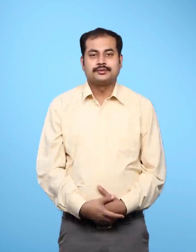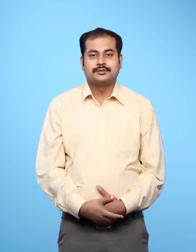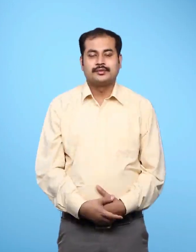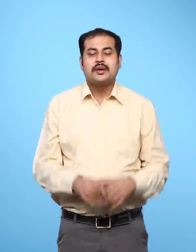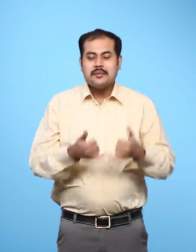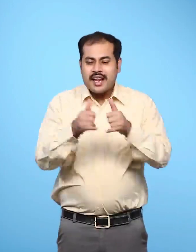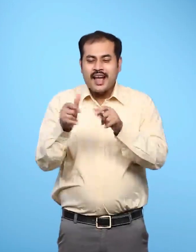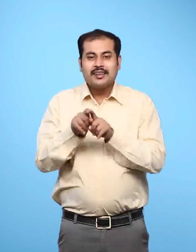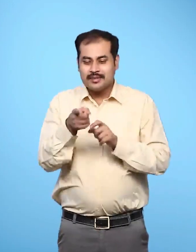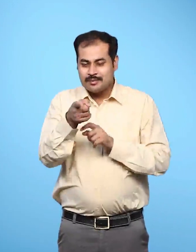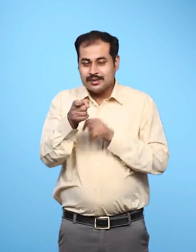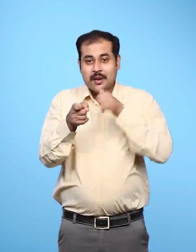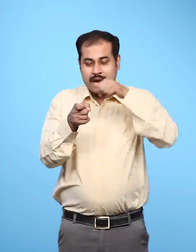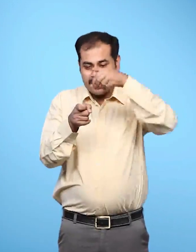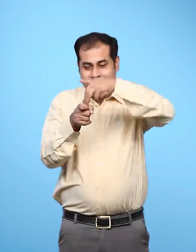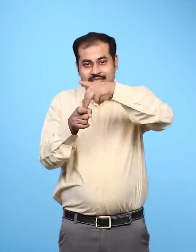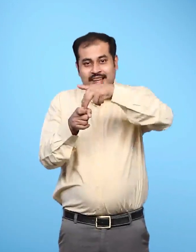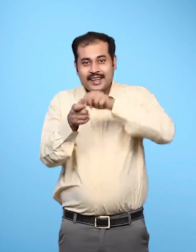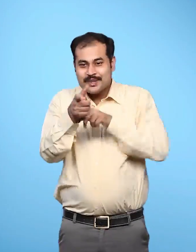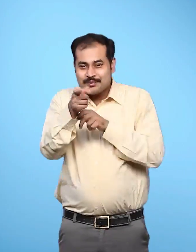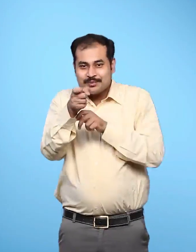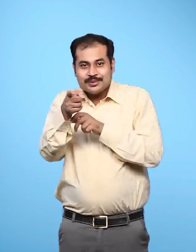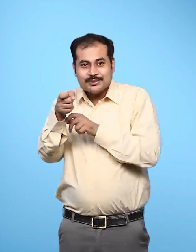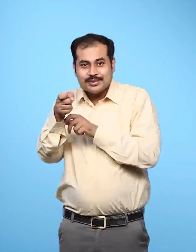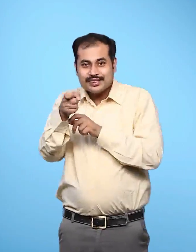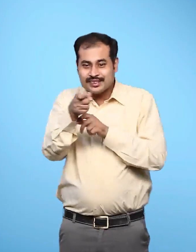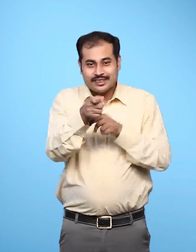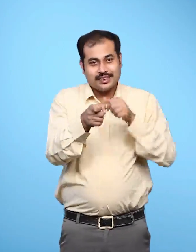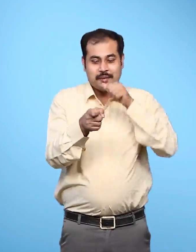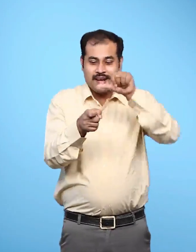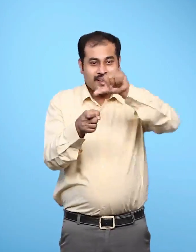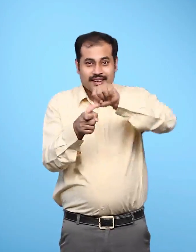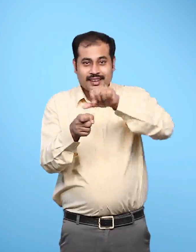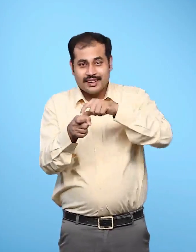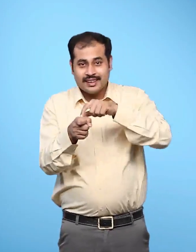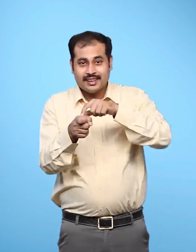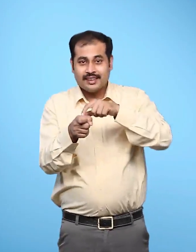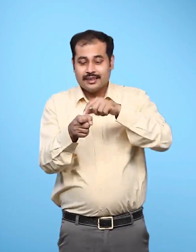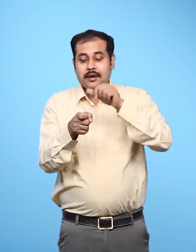How much water is needed to fill a water gun? That is, pichkari.